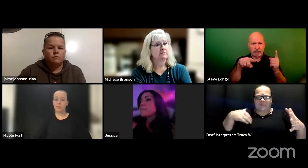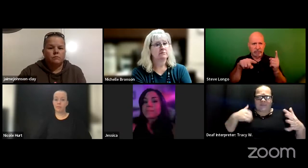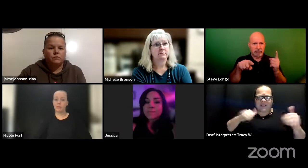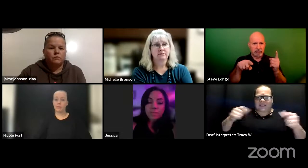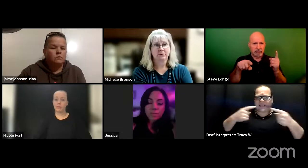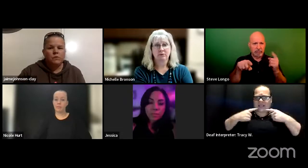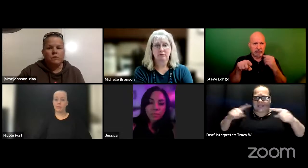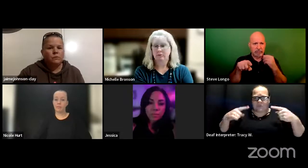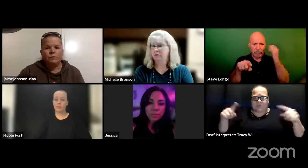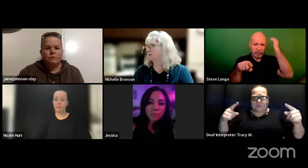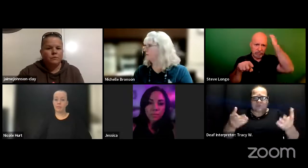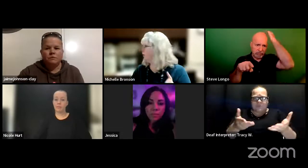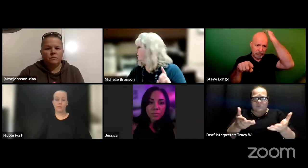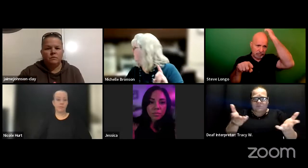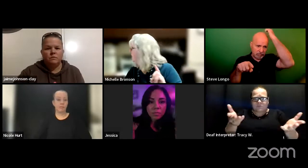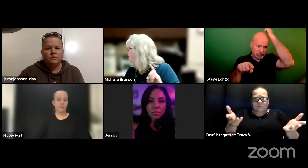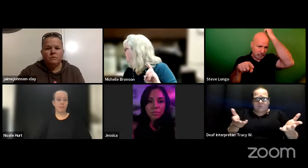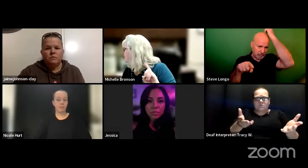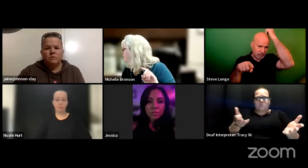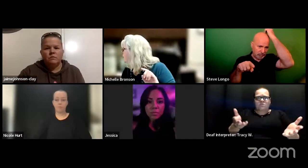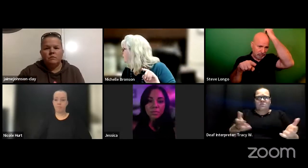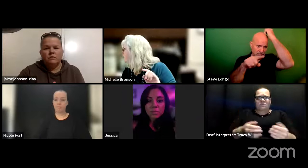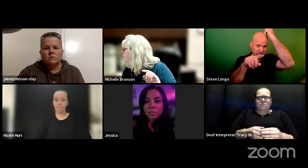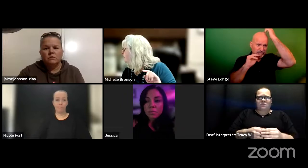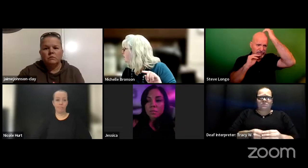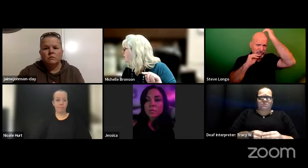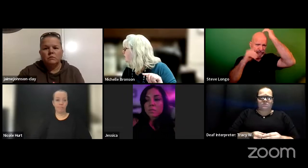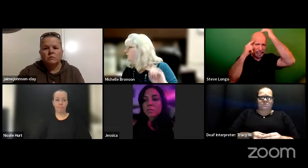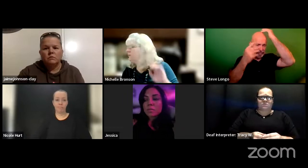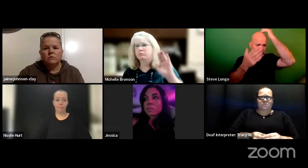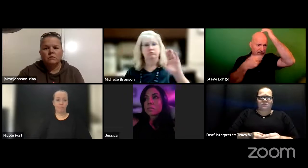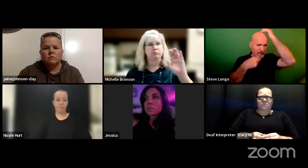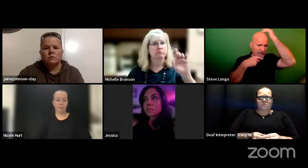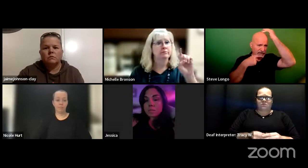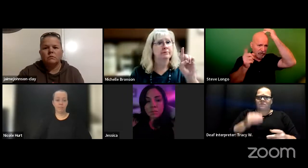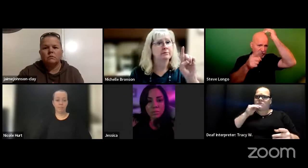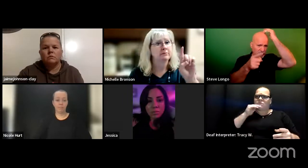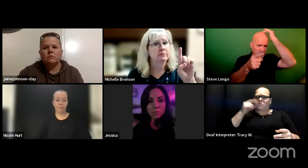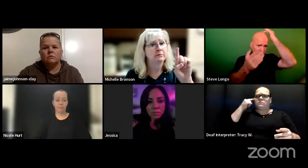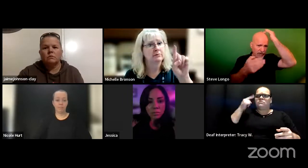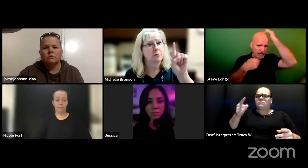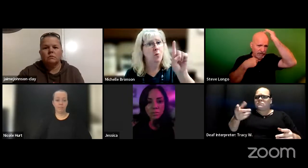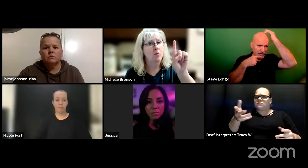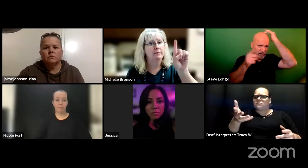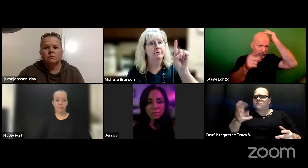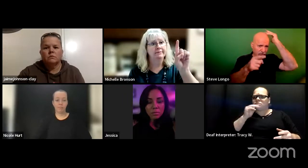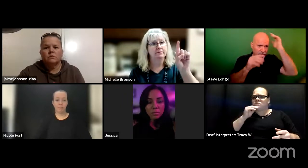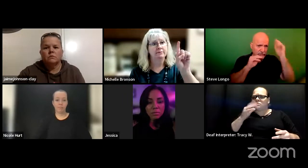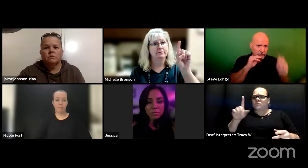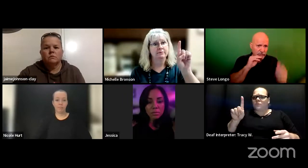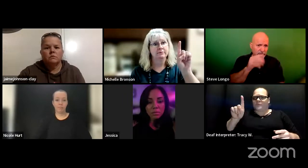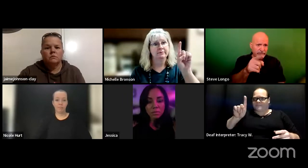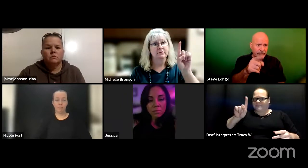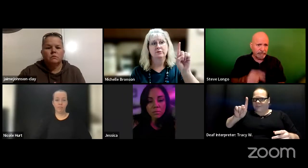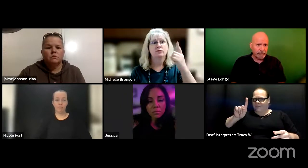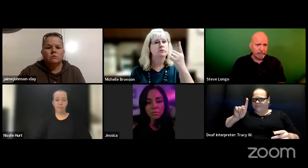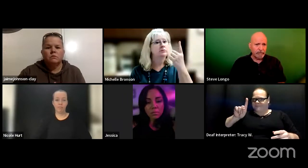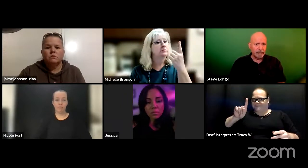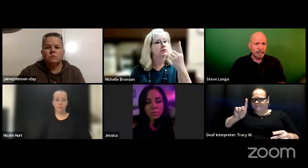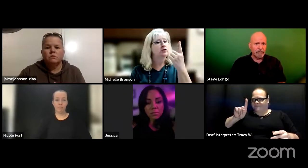Announcements. Any announcements from anyone? Michelle, did you have announcements?